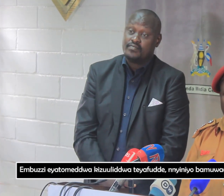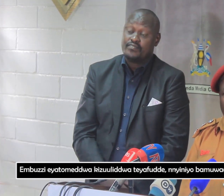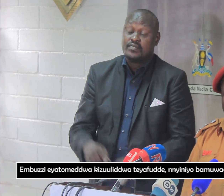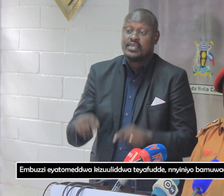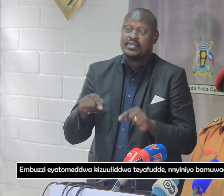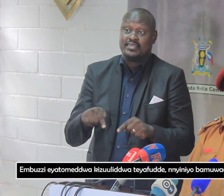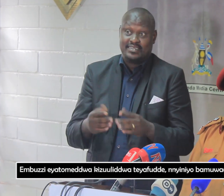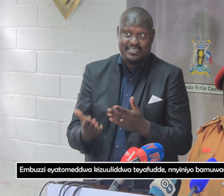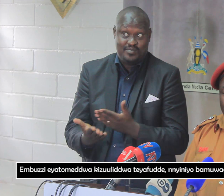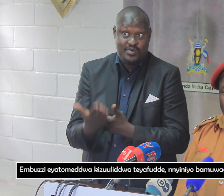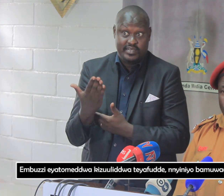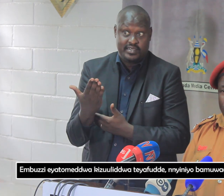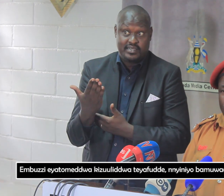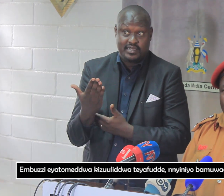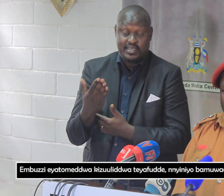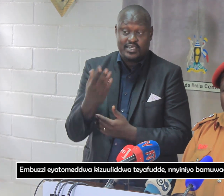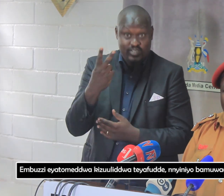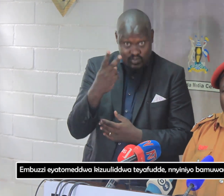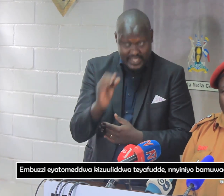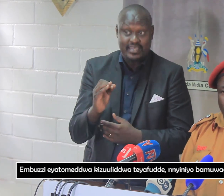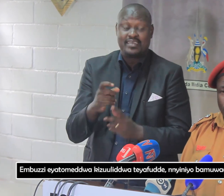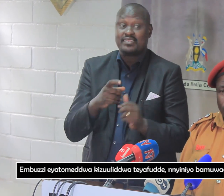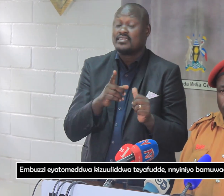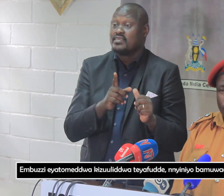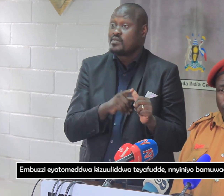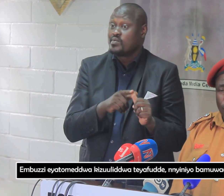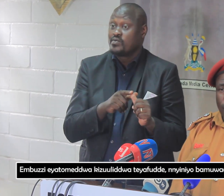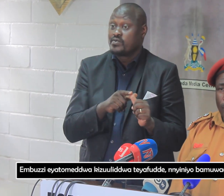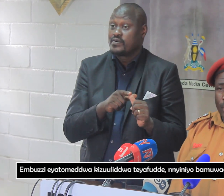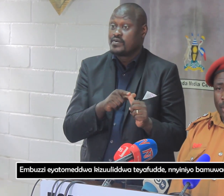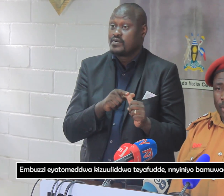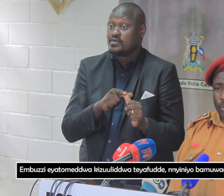This morning, 20th of April,